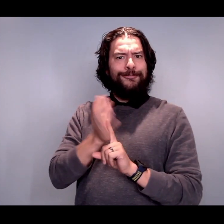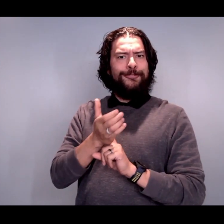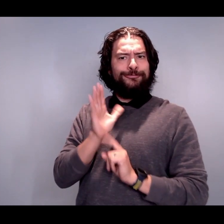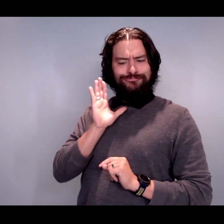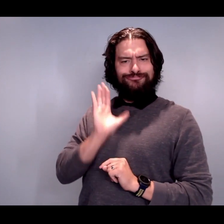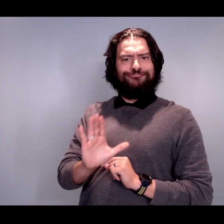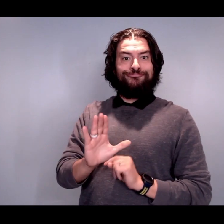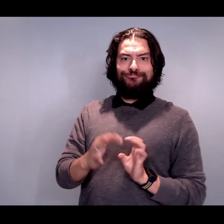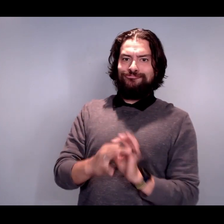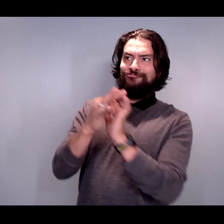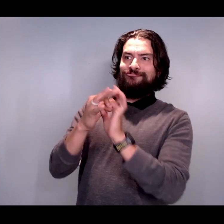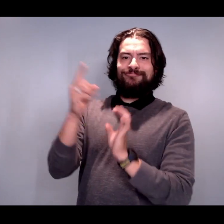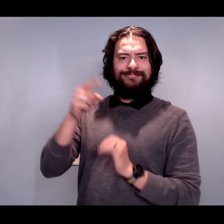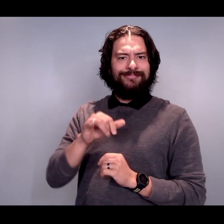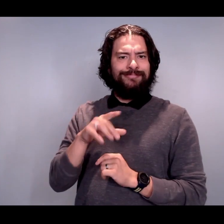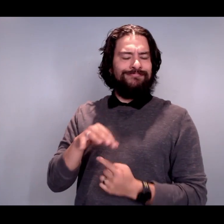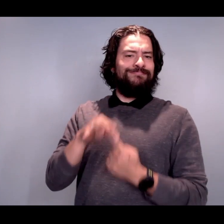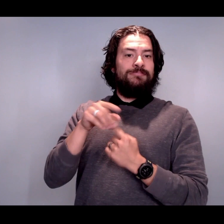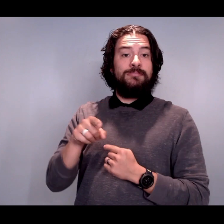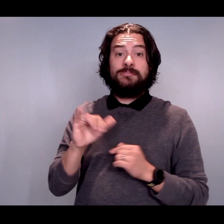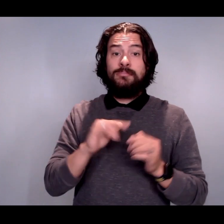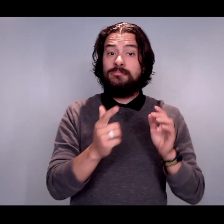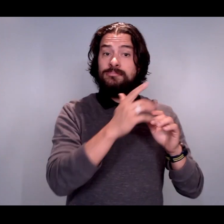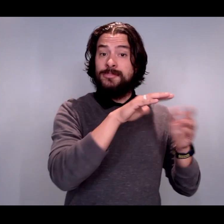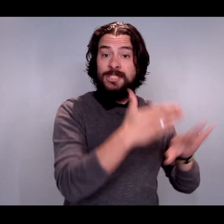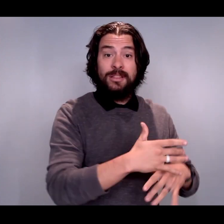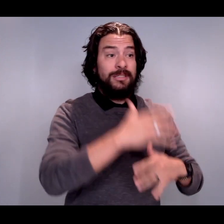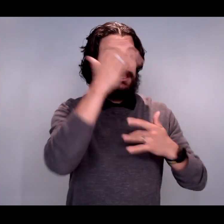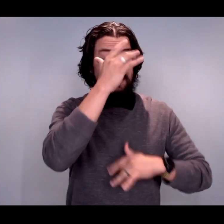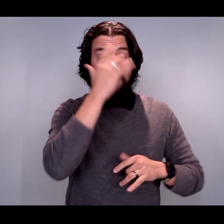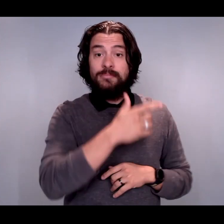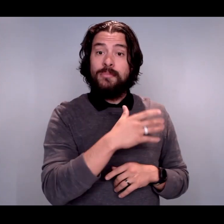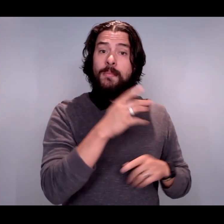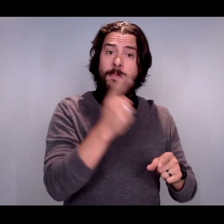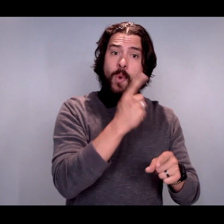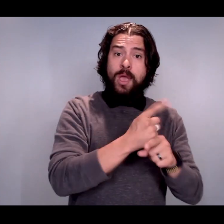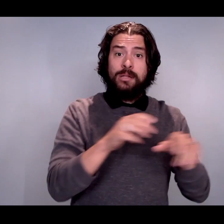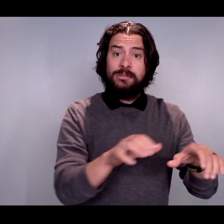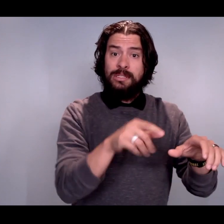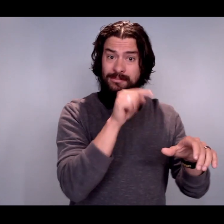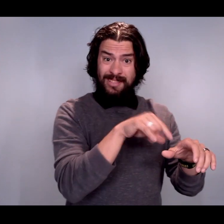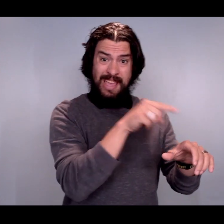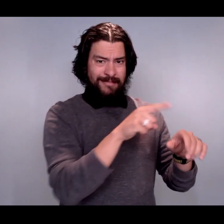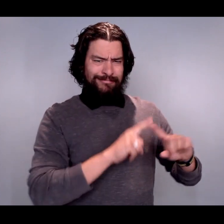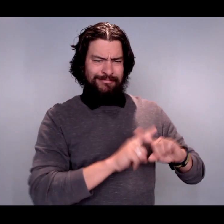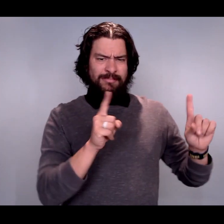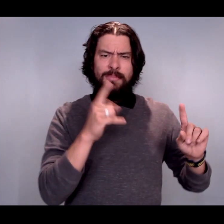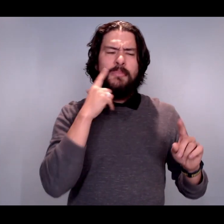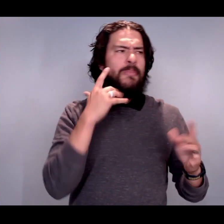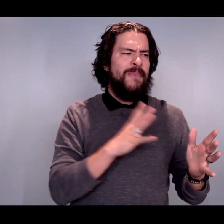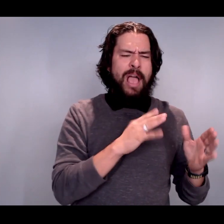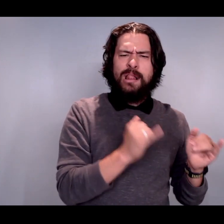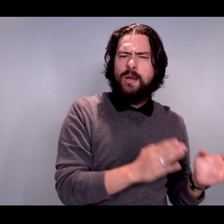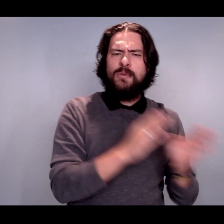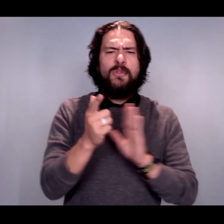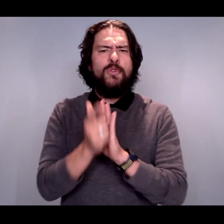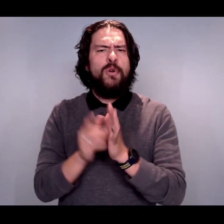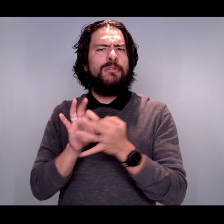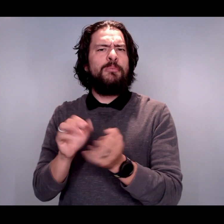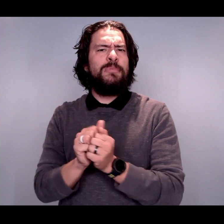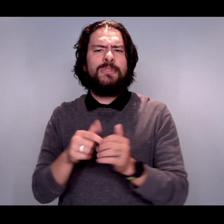that in their culture symbolized death, disease, and moral corruption. Okay, but what about all of the ritual killing of